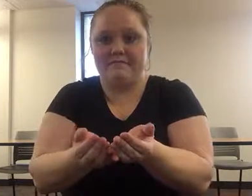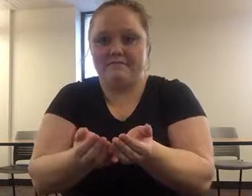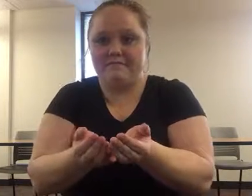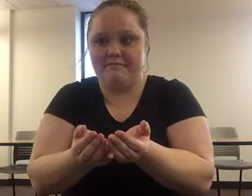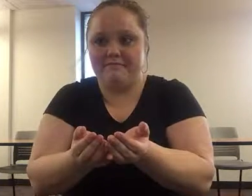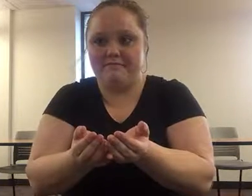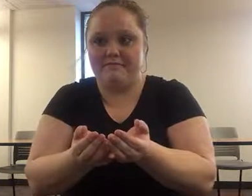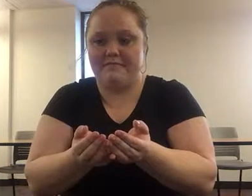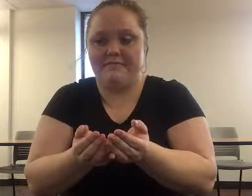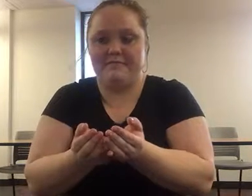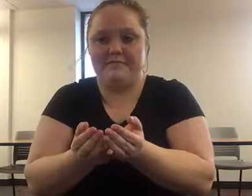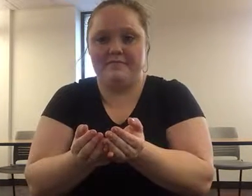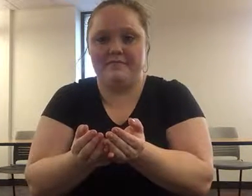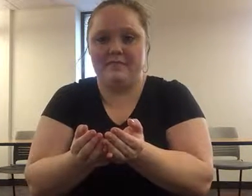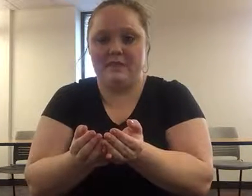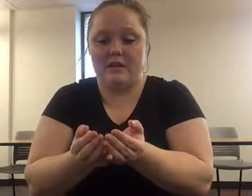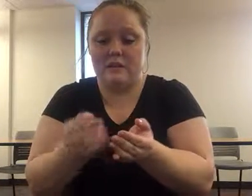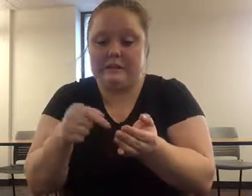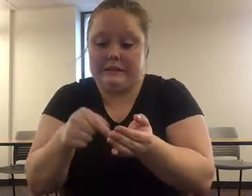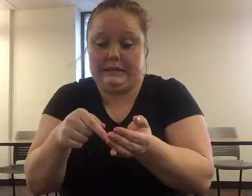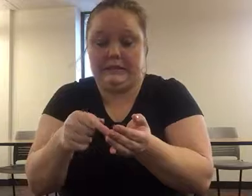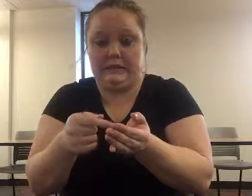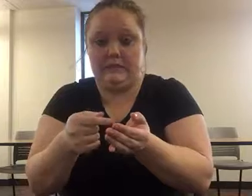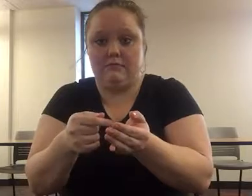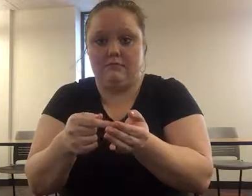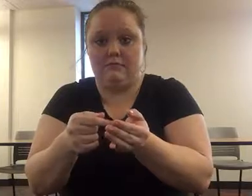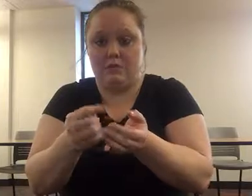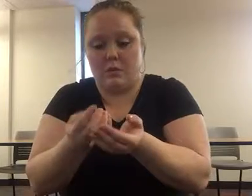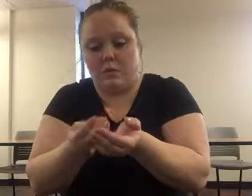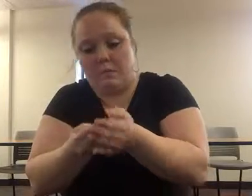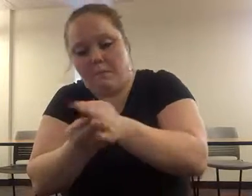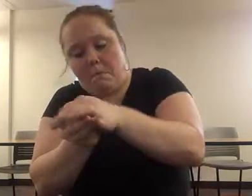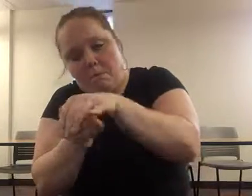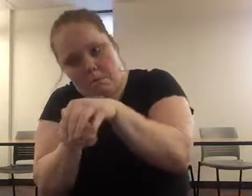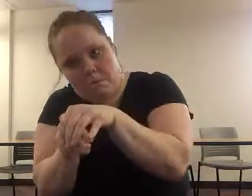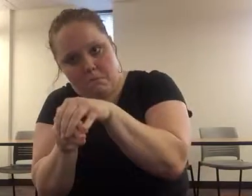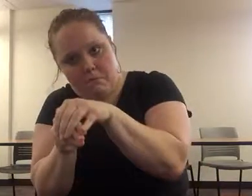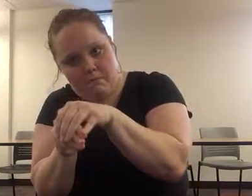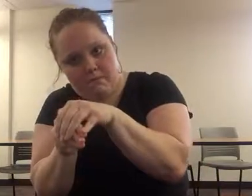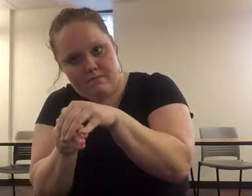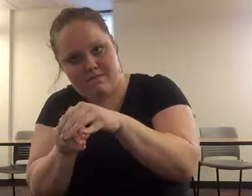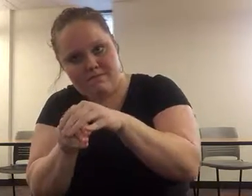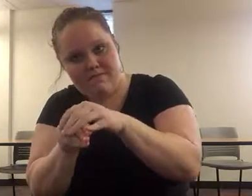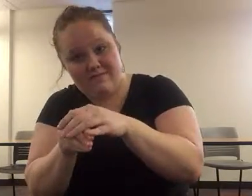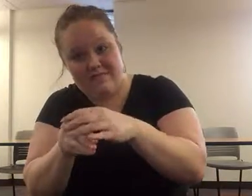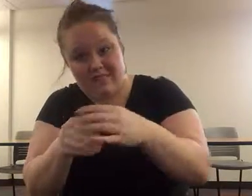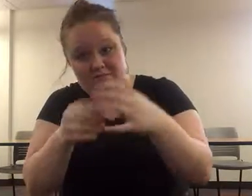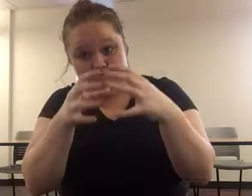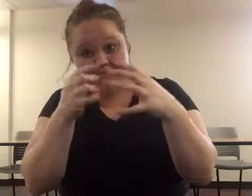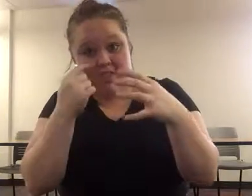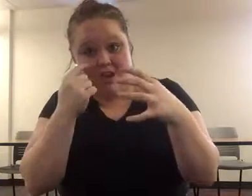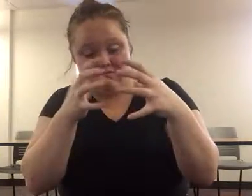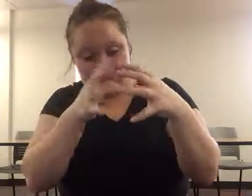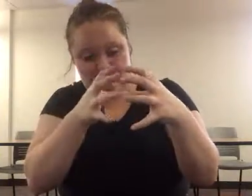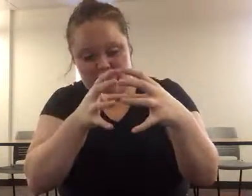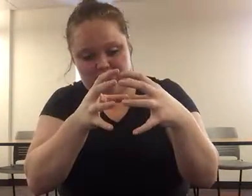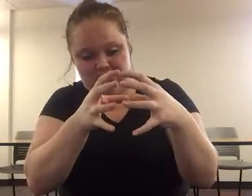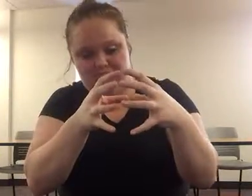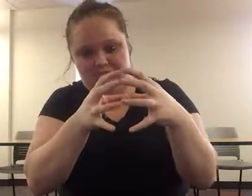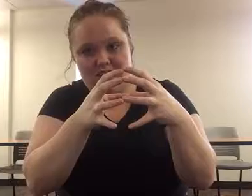neat thing about how we implant this lens is that we kind of fold it up and roll it up like a burrito, and it's put